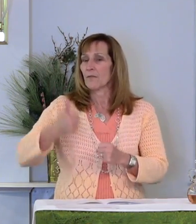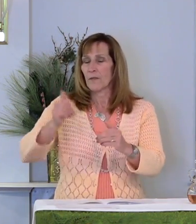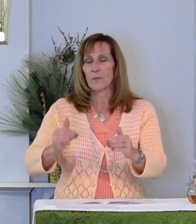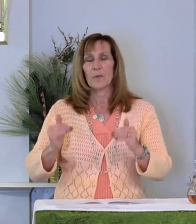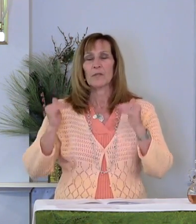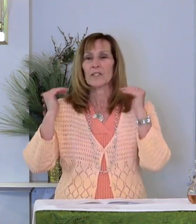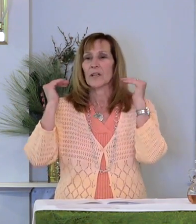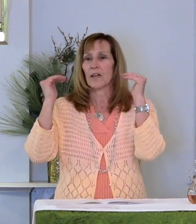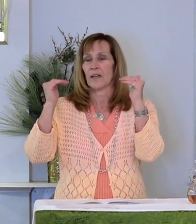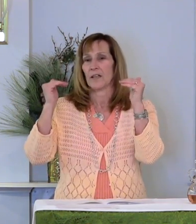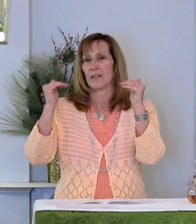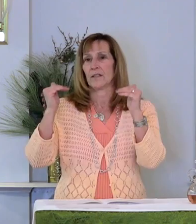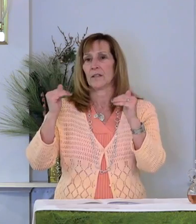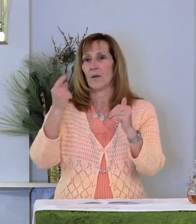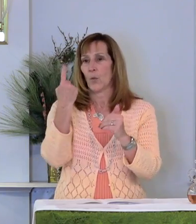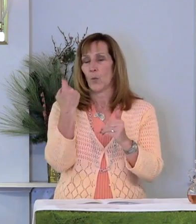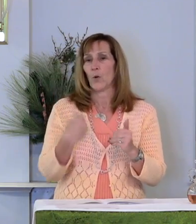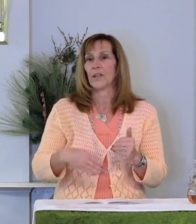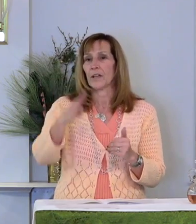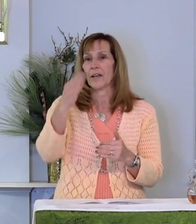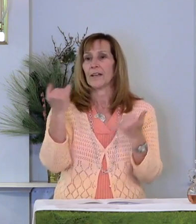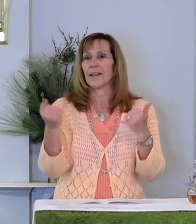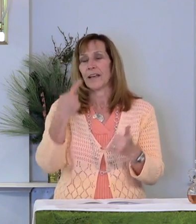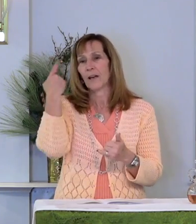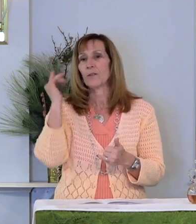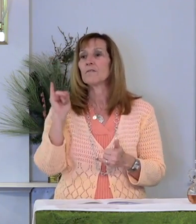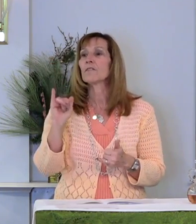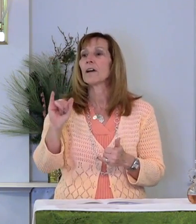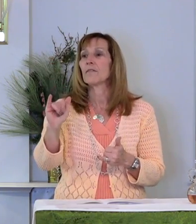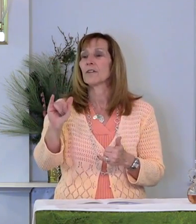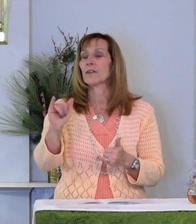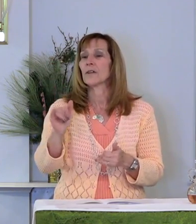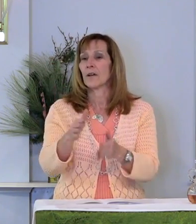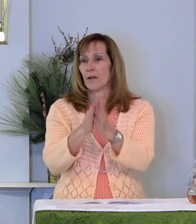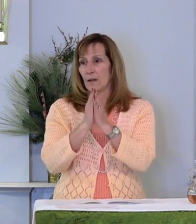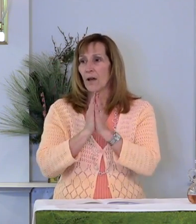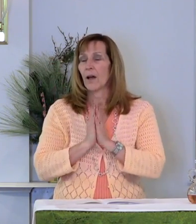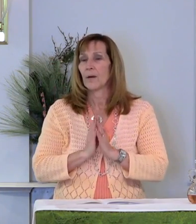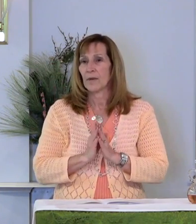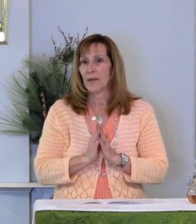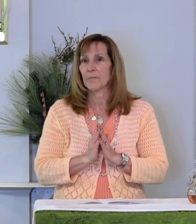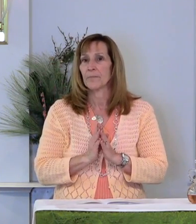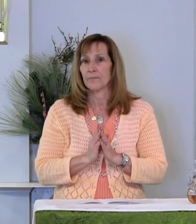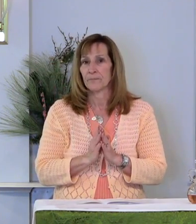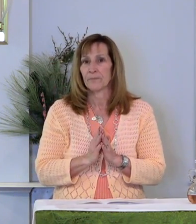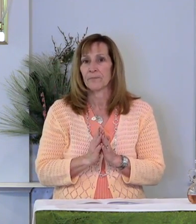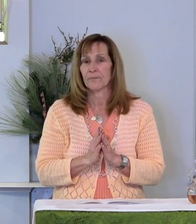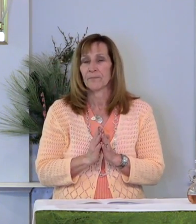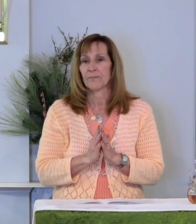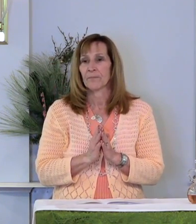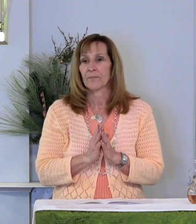Most High One God now and forever. Amen.